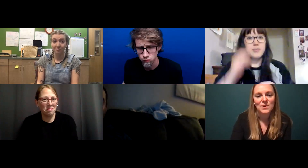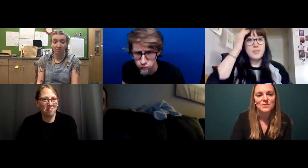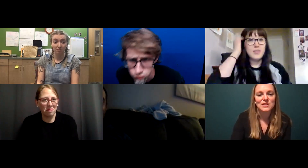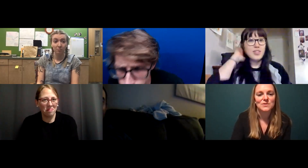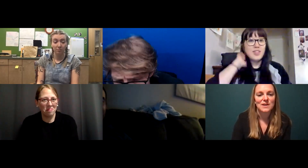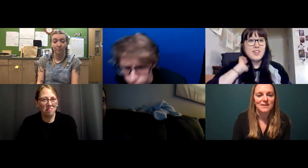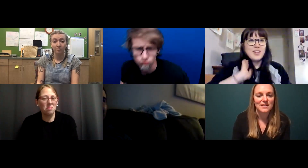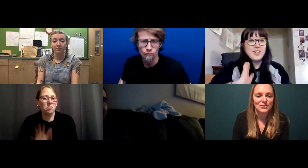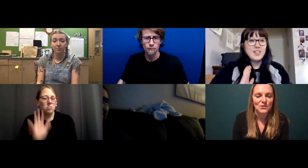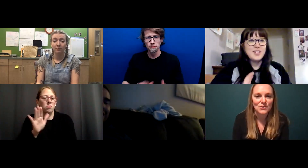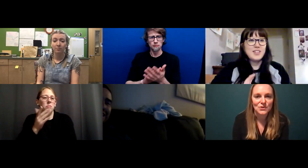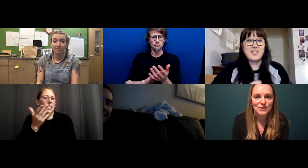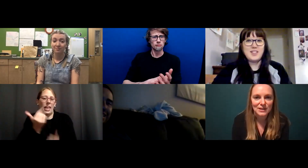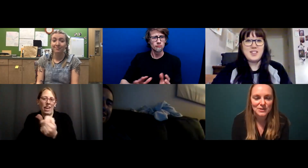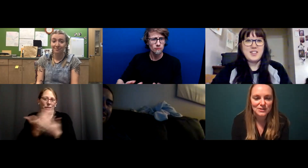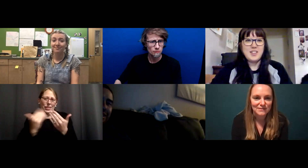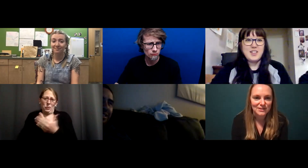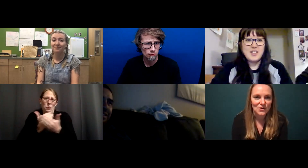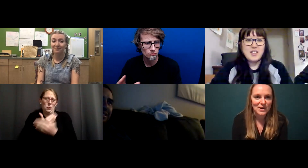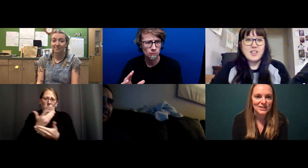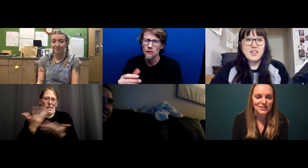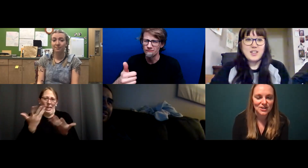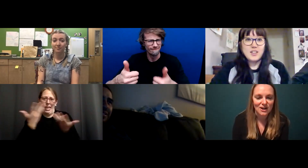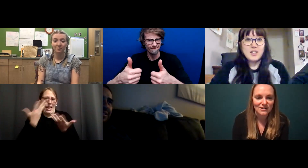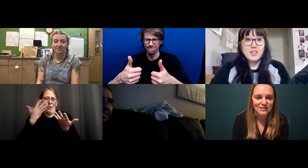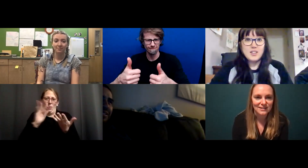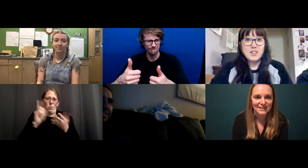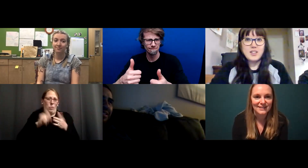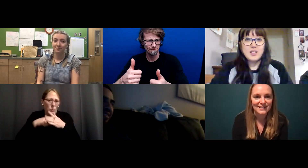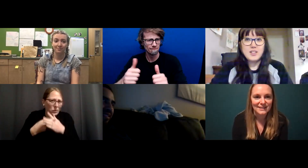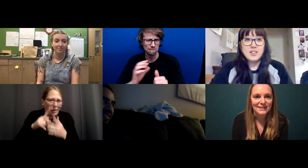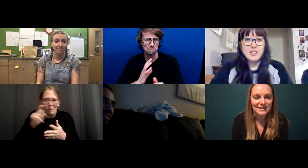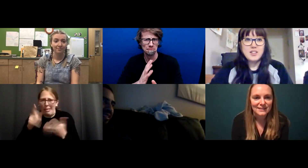No, we everything's so new. It's like we don't even know where to start.